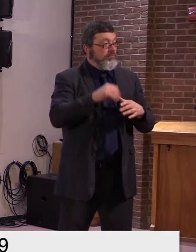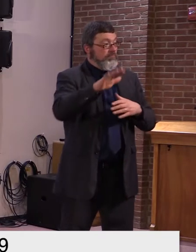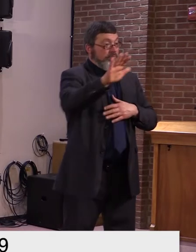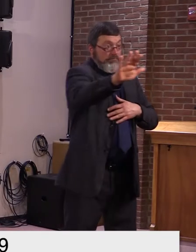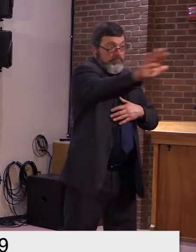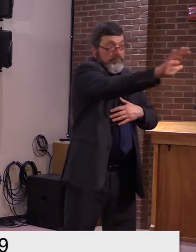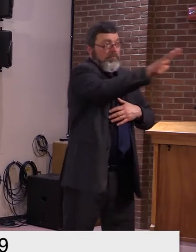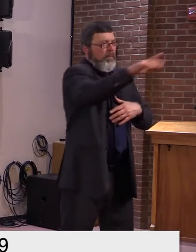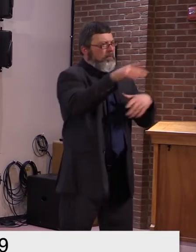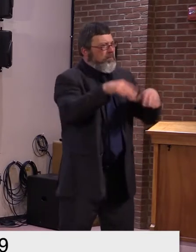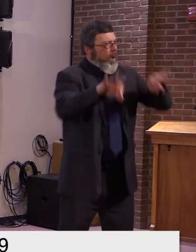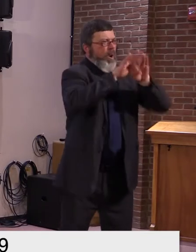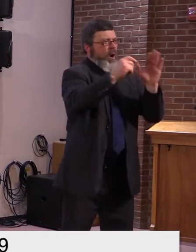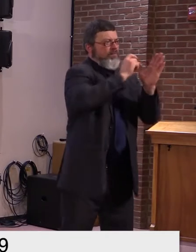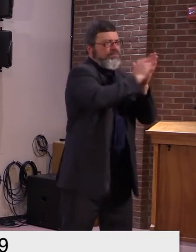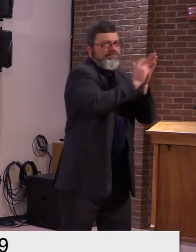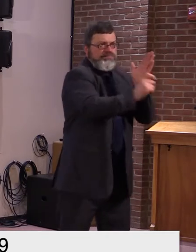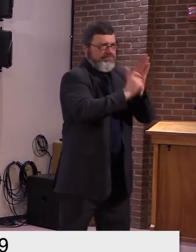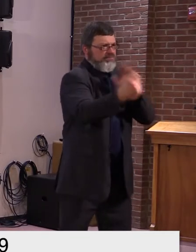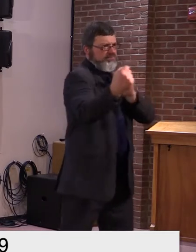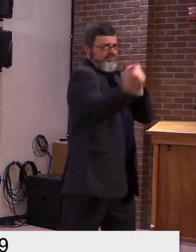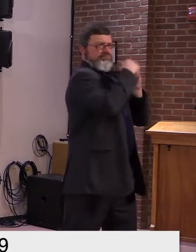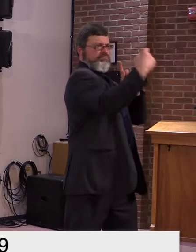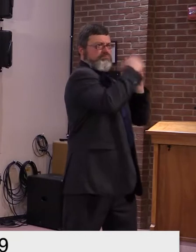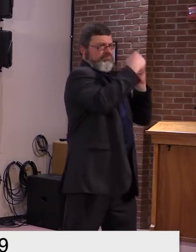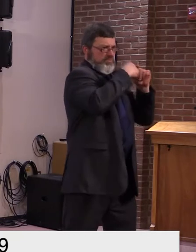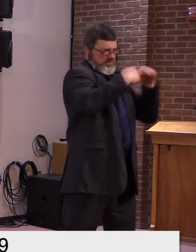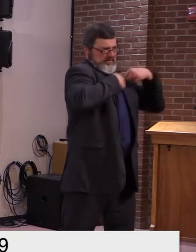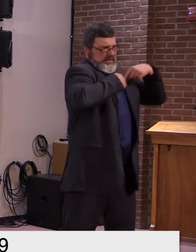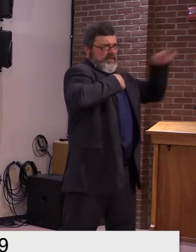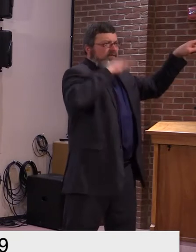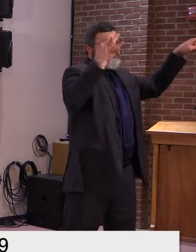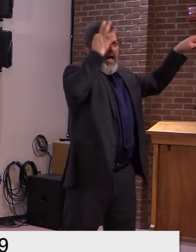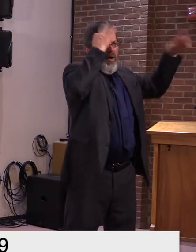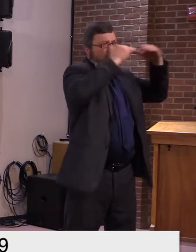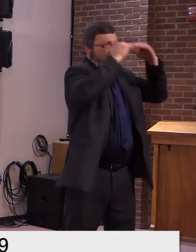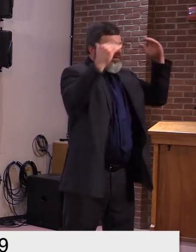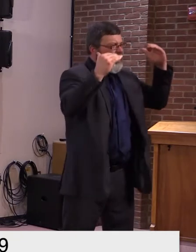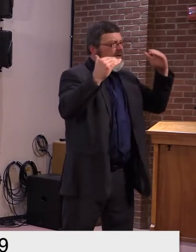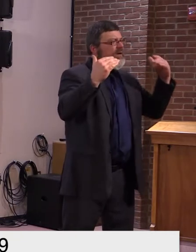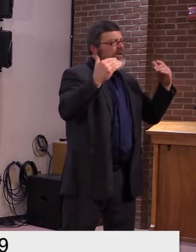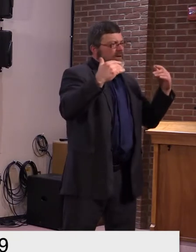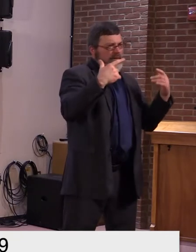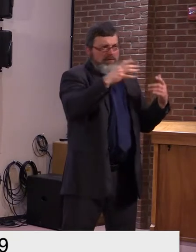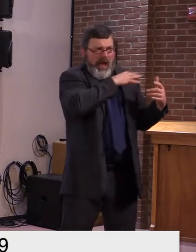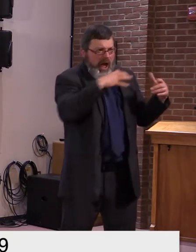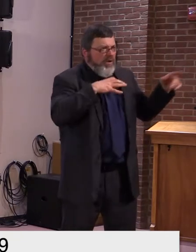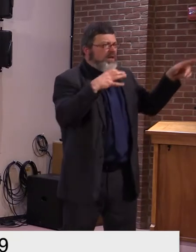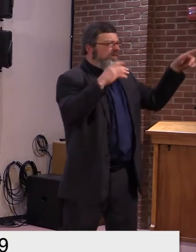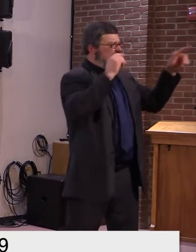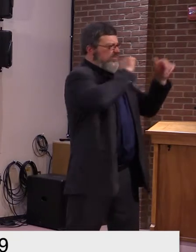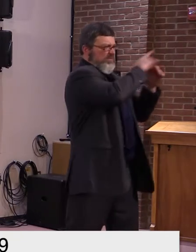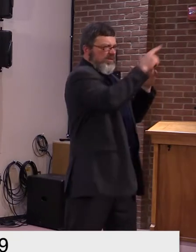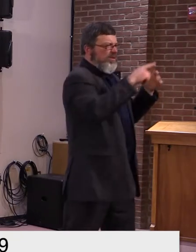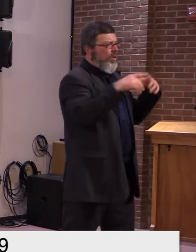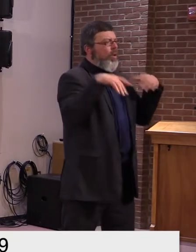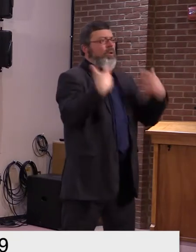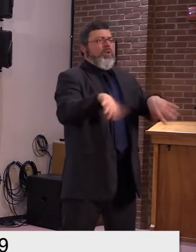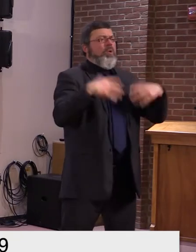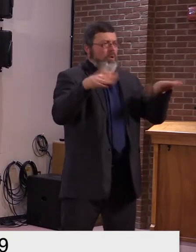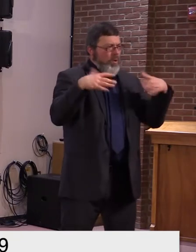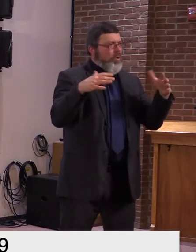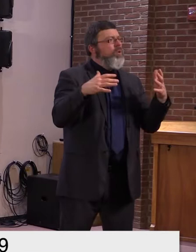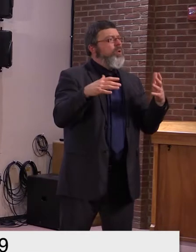and Republican governors outlining the need to get a package together, have Congress act, was